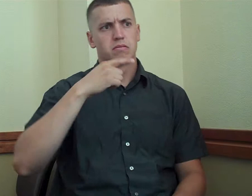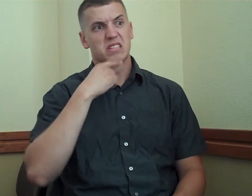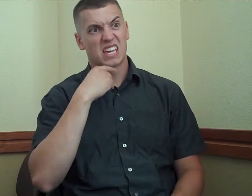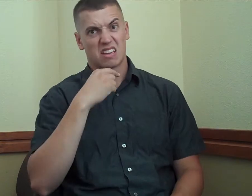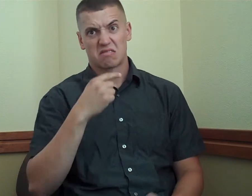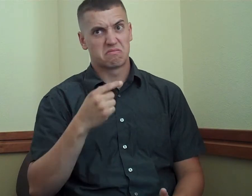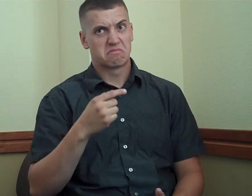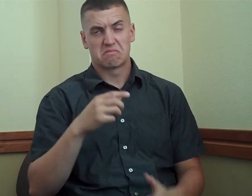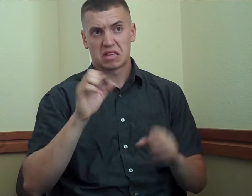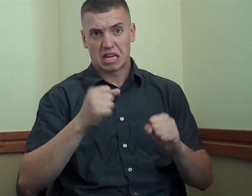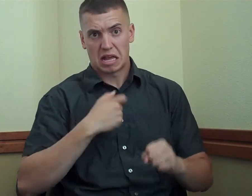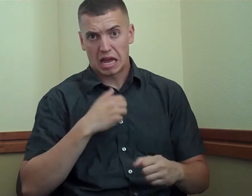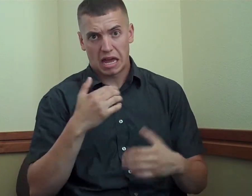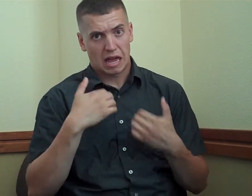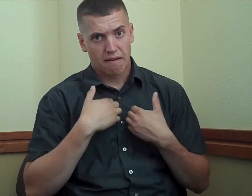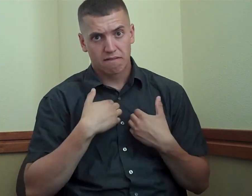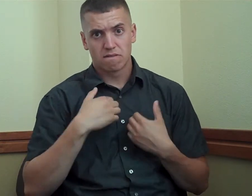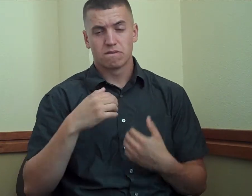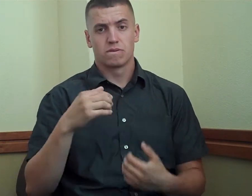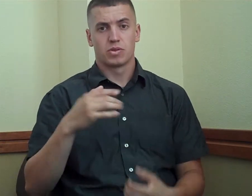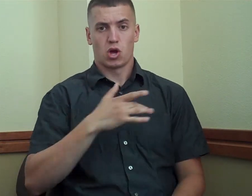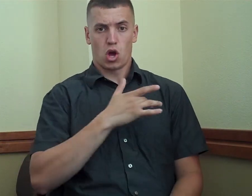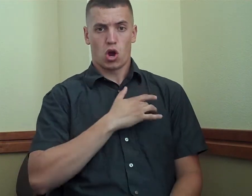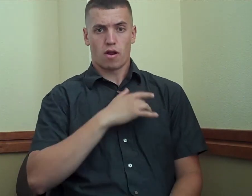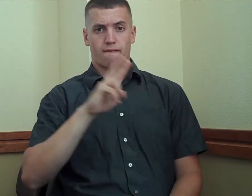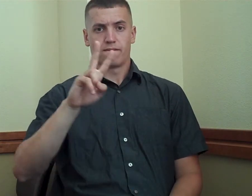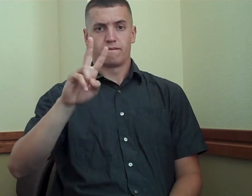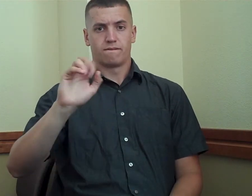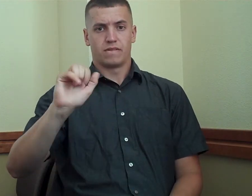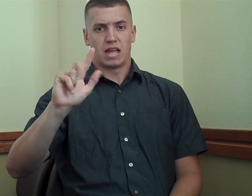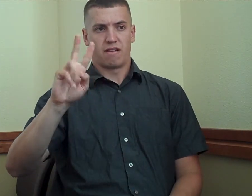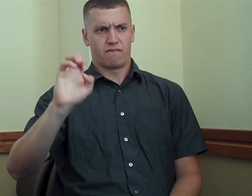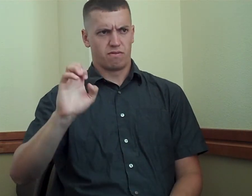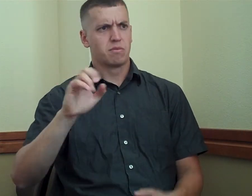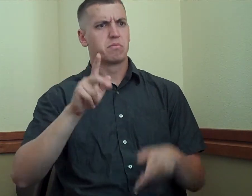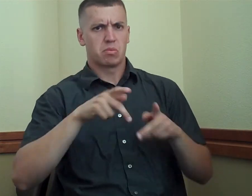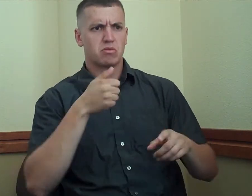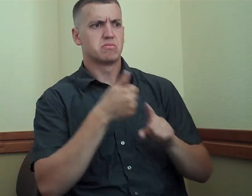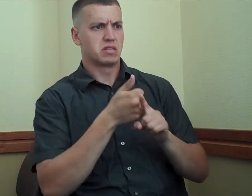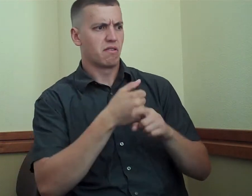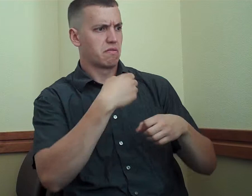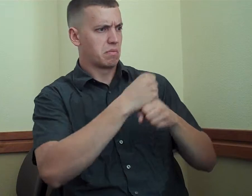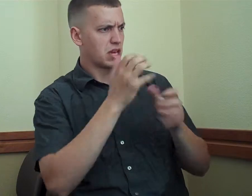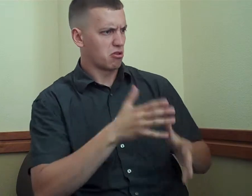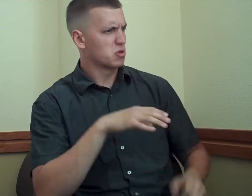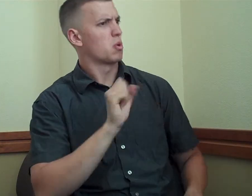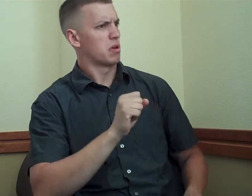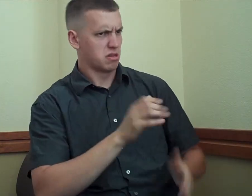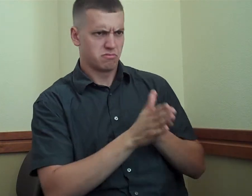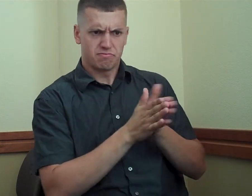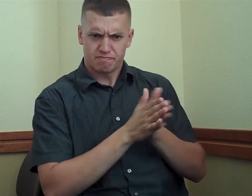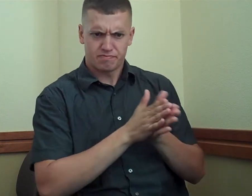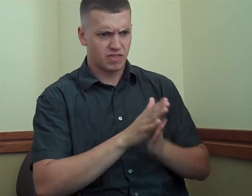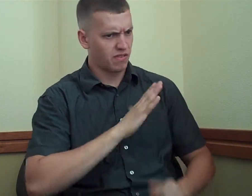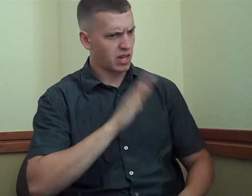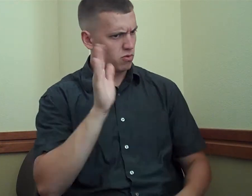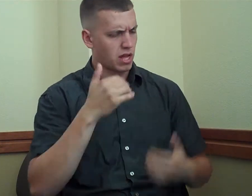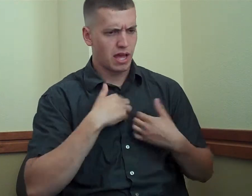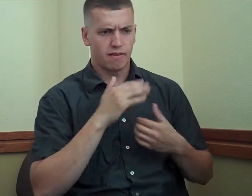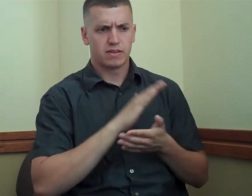And the makers of this thing were really enthusiastic. So they were like, okay, we'll put it in a jar for you with formalin, or you can borrow it,